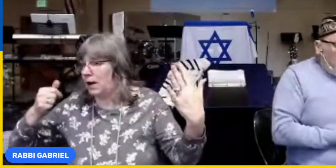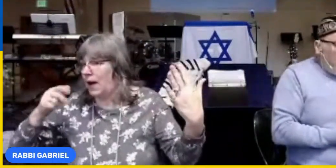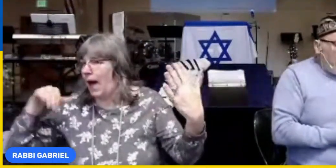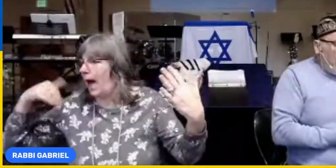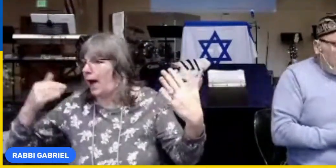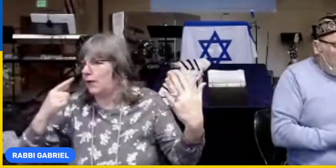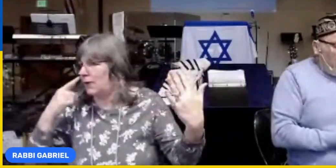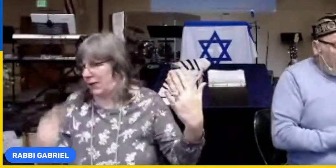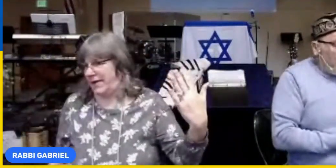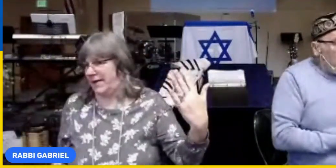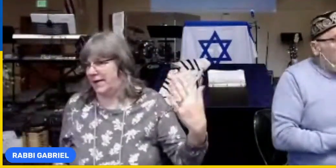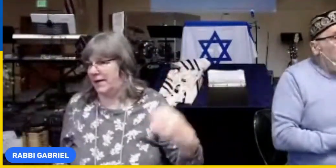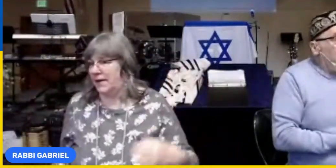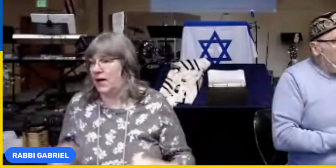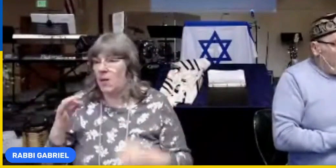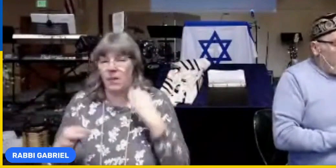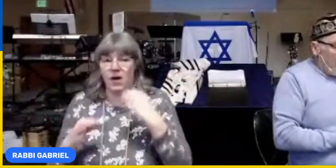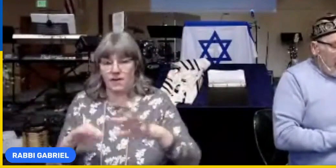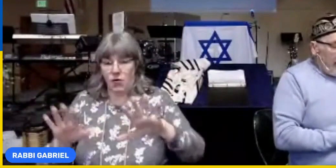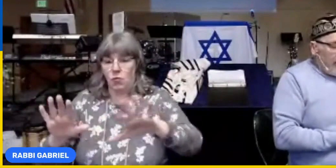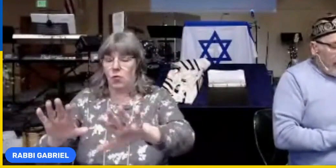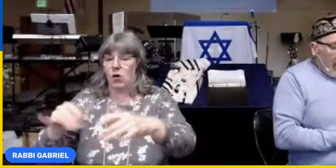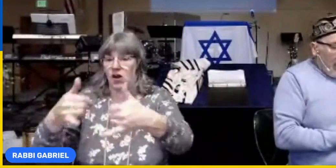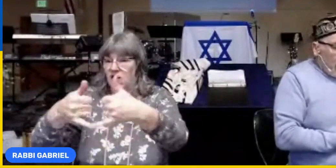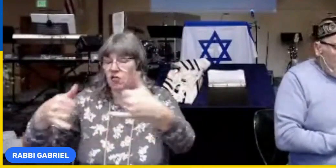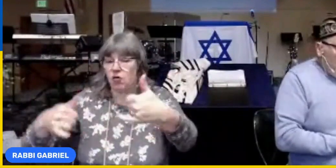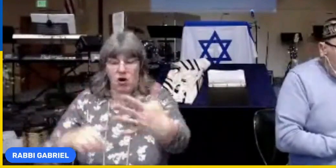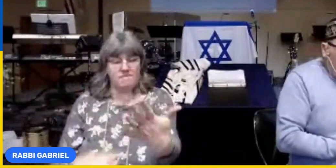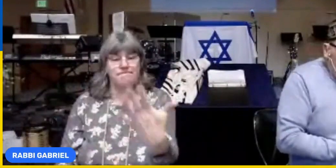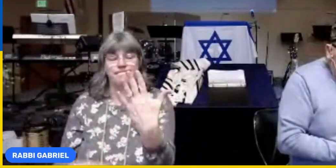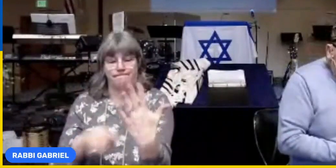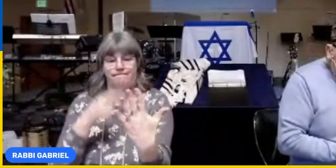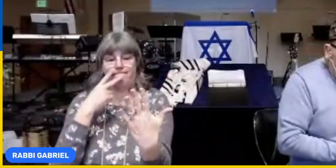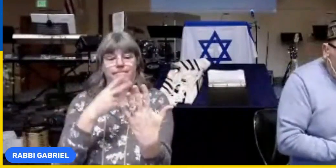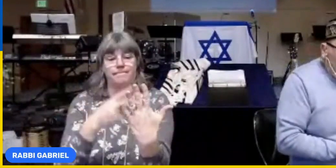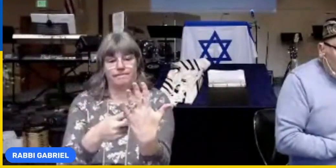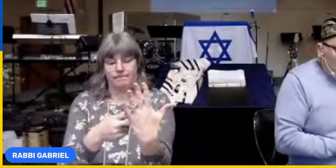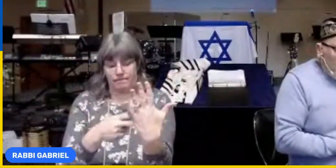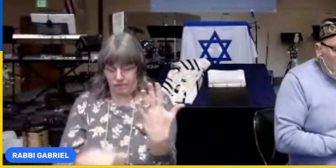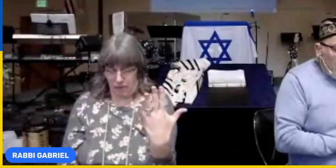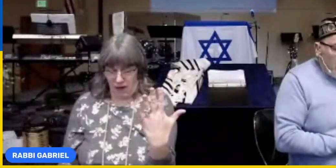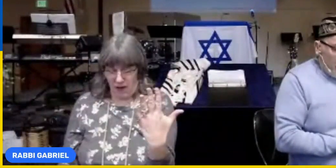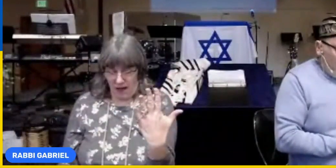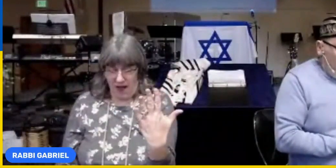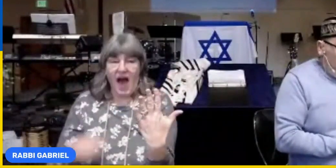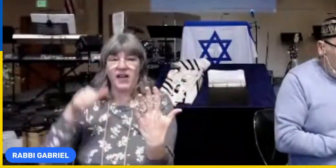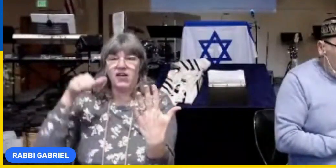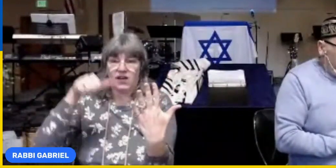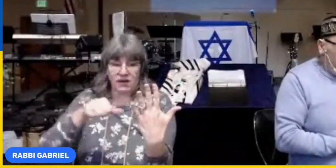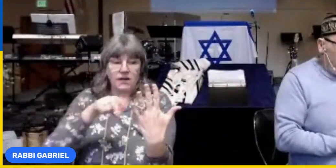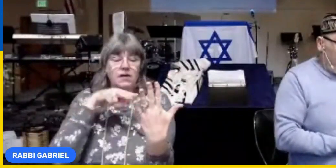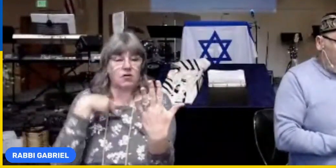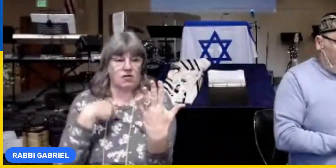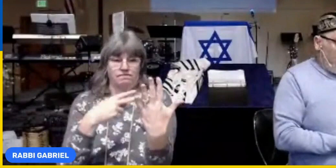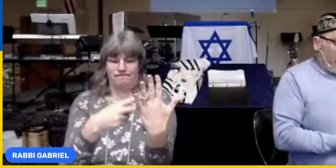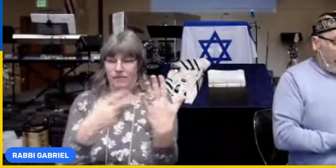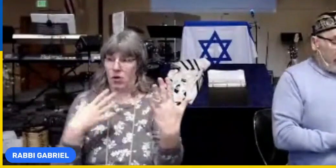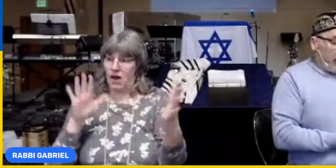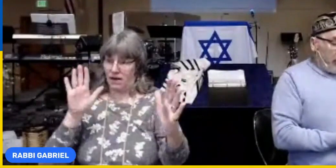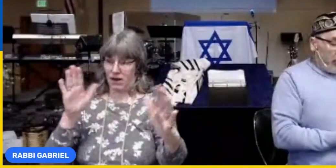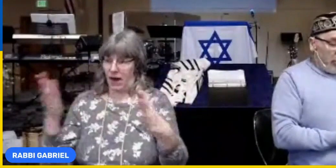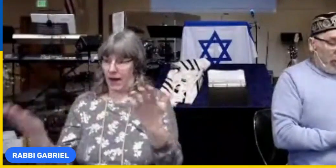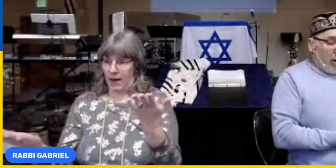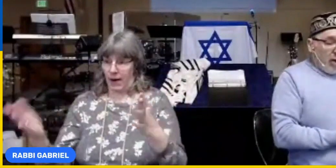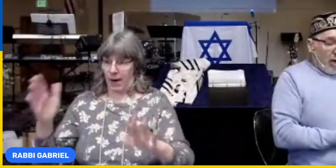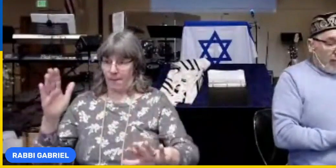But if a person looks closely into the perfect Torah, capital T, which gives freedom and continues becoming not a forgetful hearer